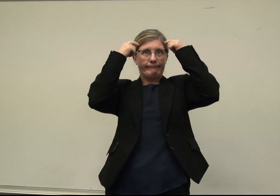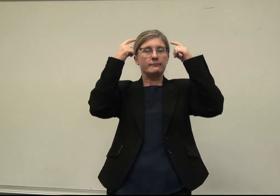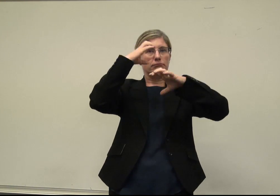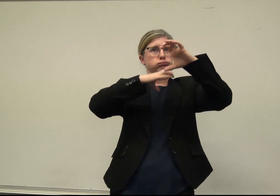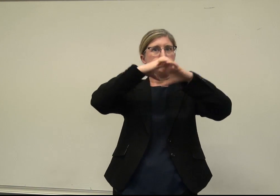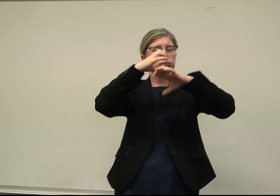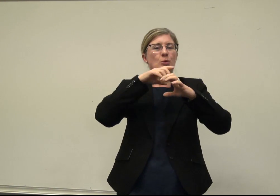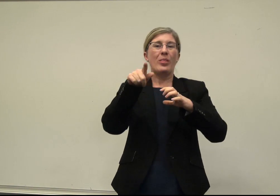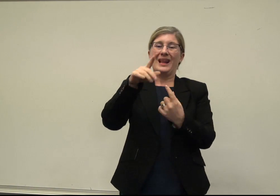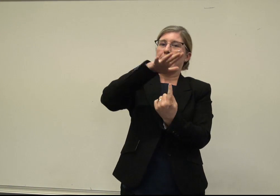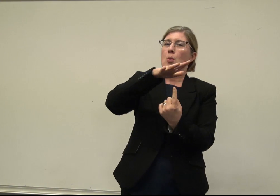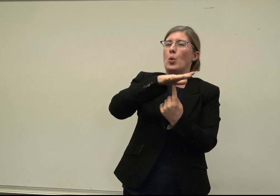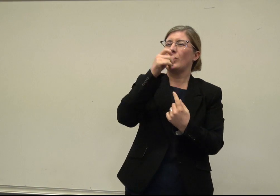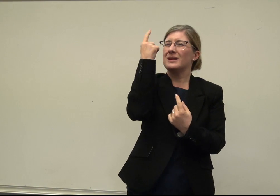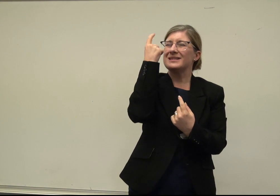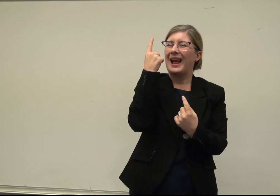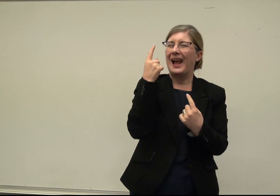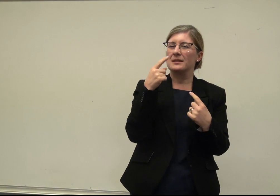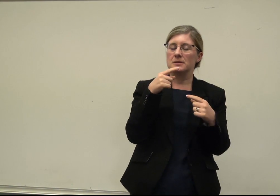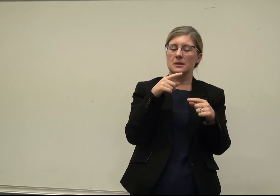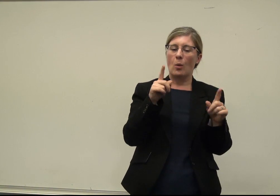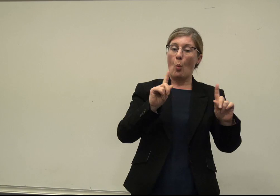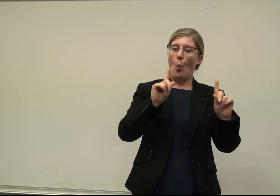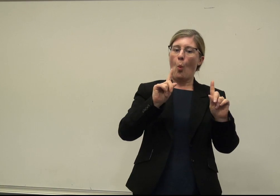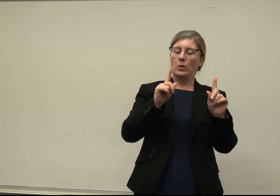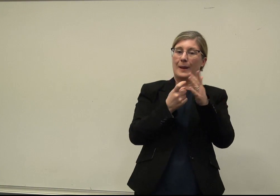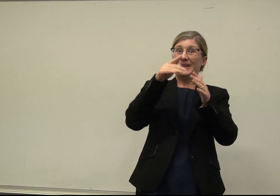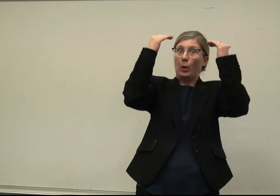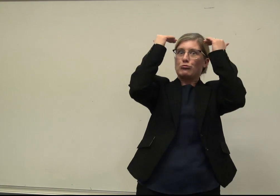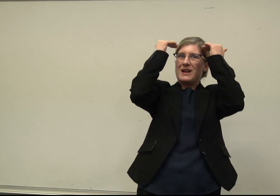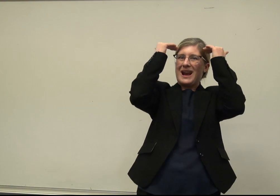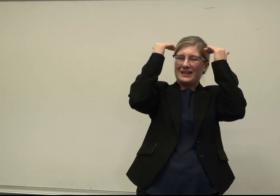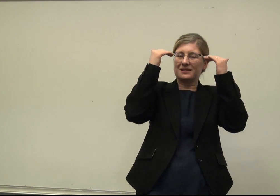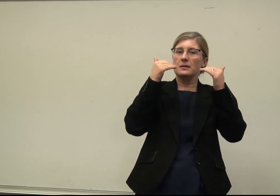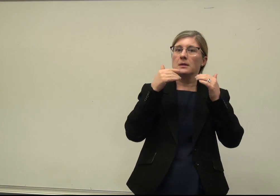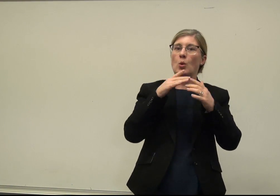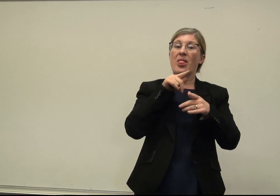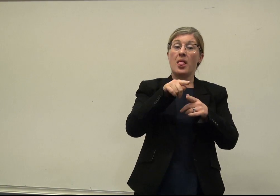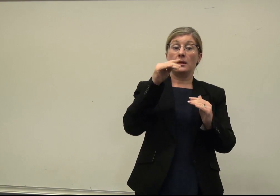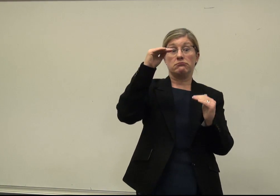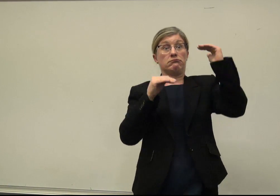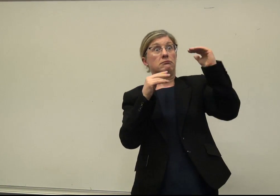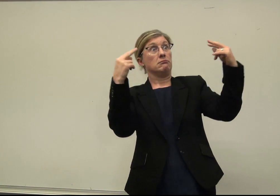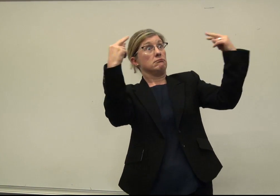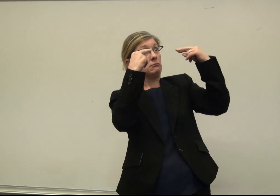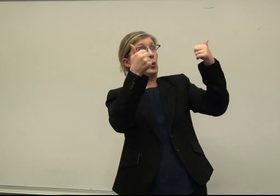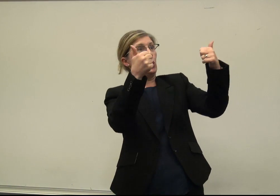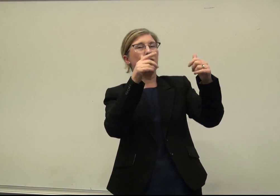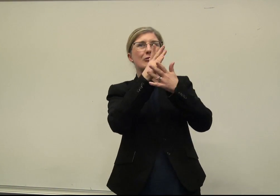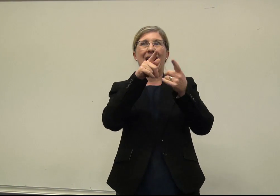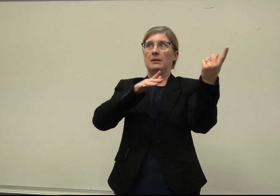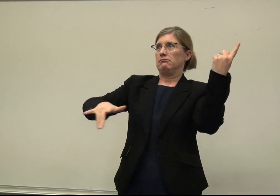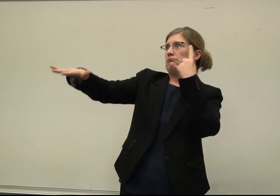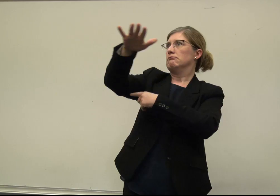they're prestigious languages or not. Let's remember that prestige is given by